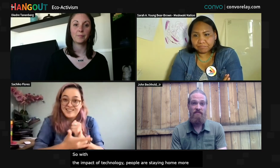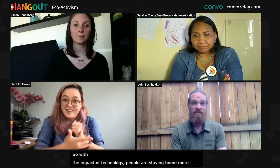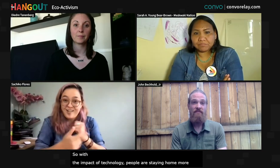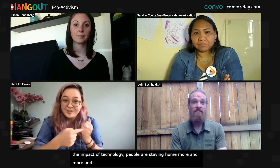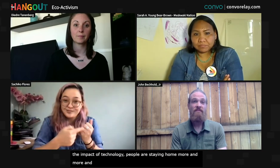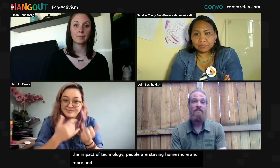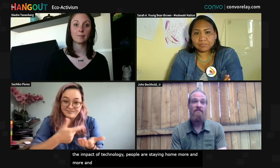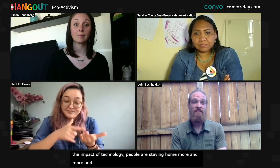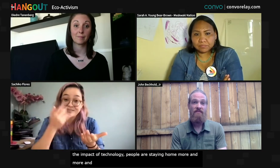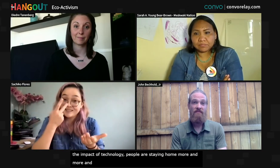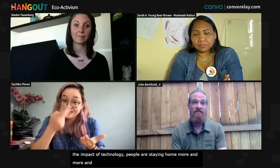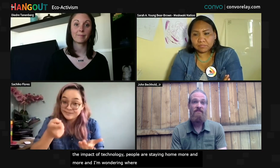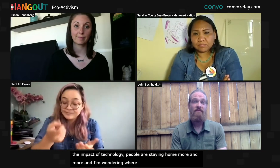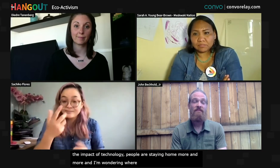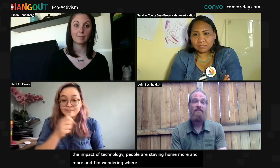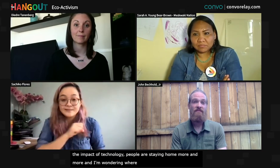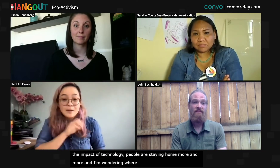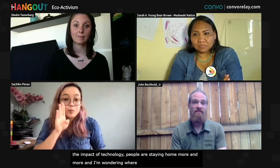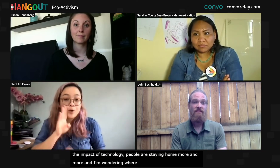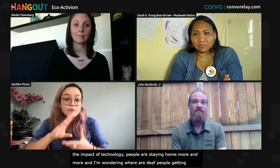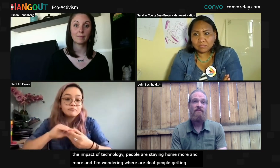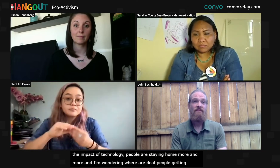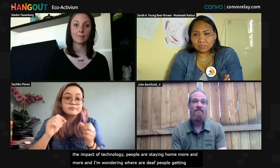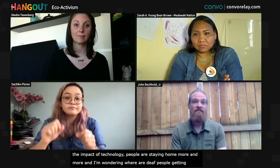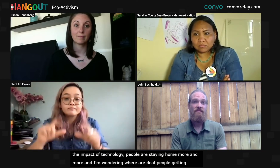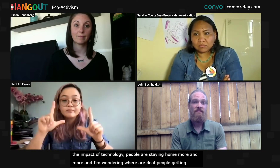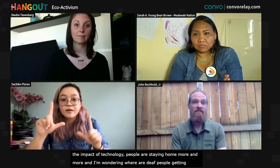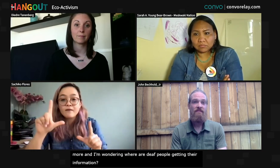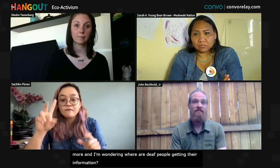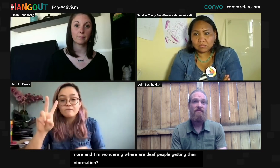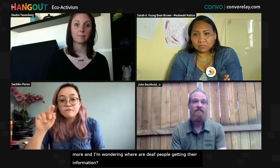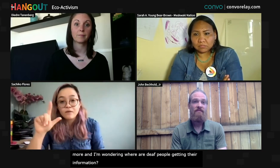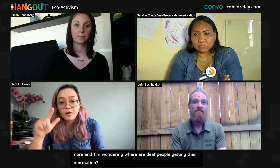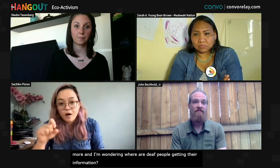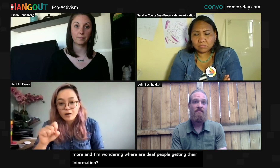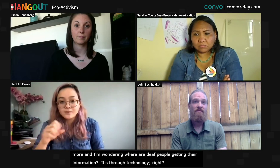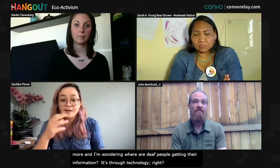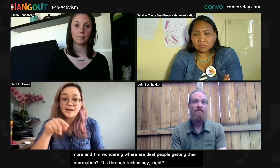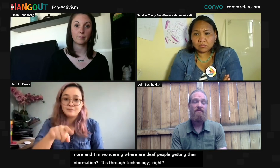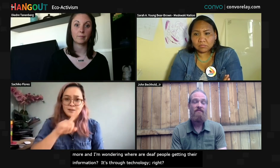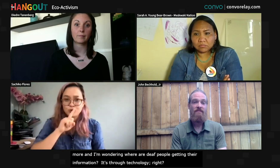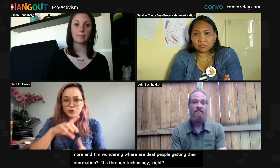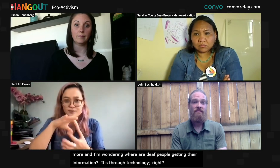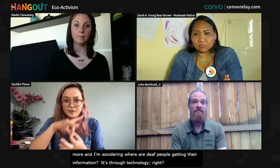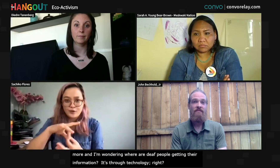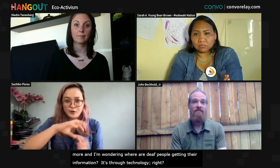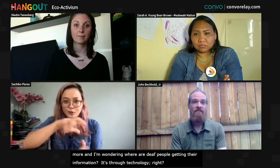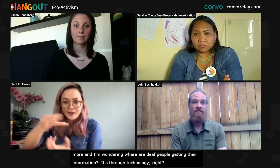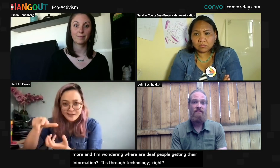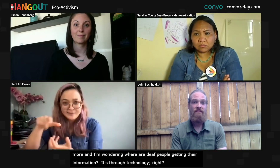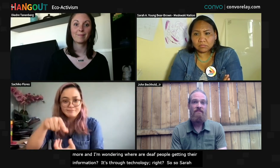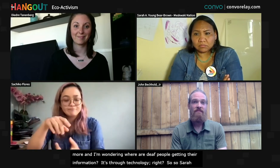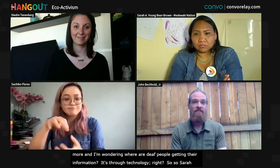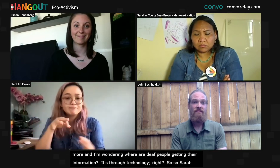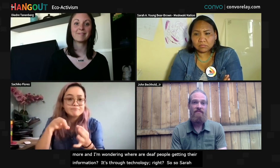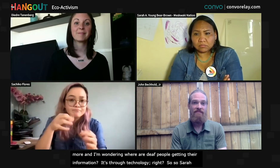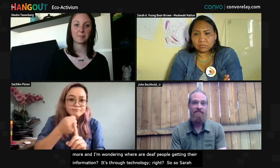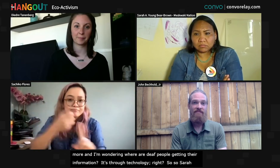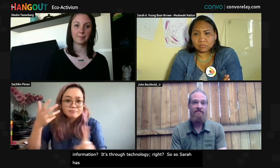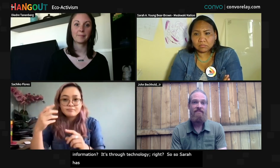getting their information? It's through technology, right? So Sarah has these wonderful vlogs, as does